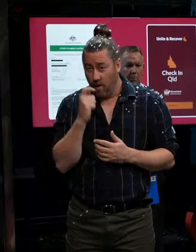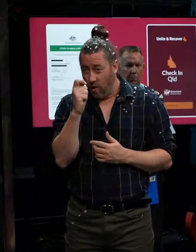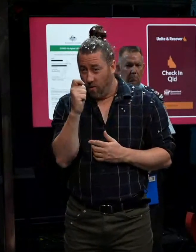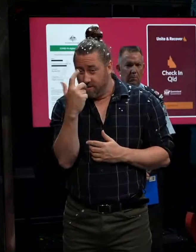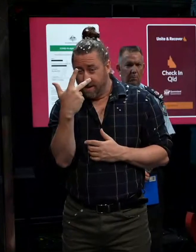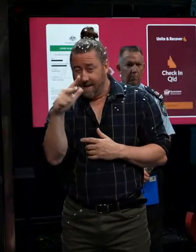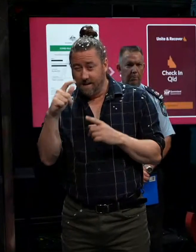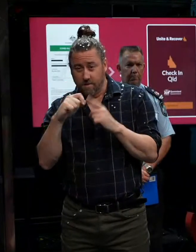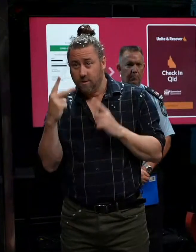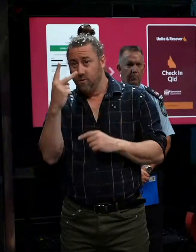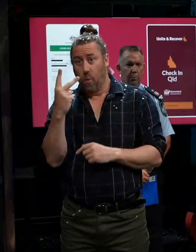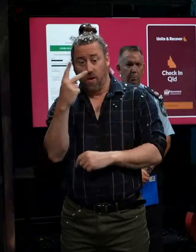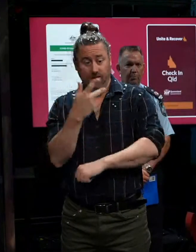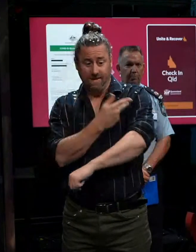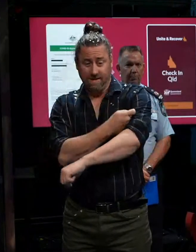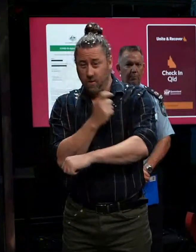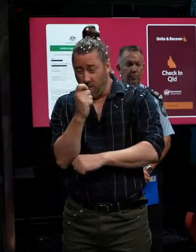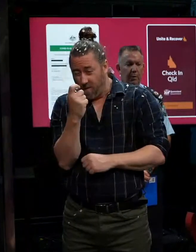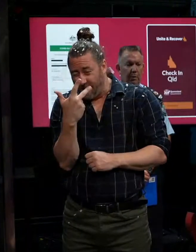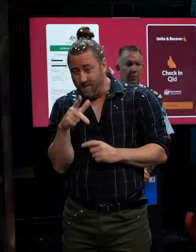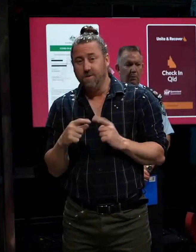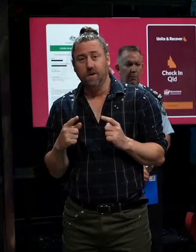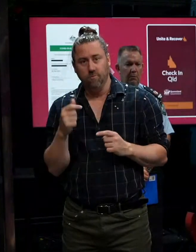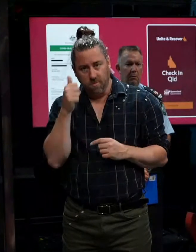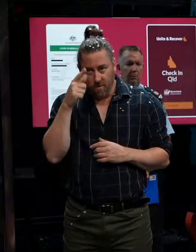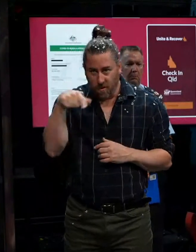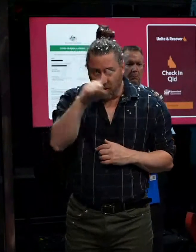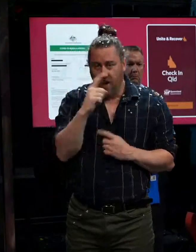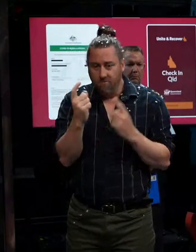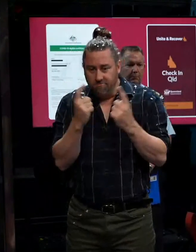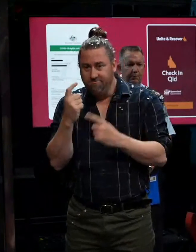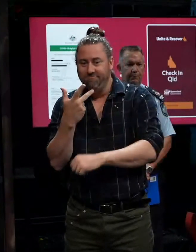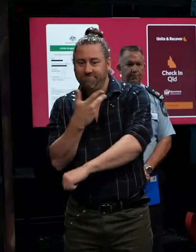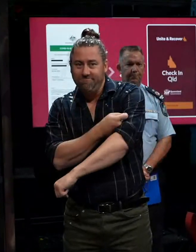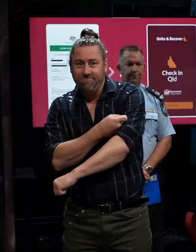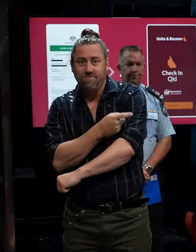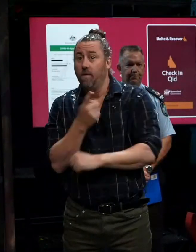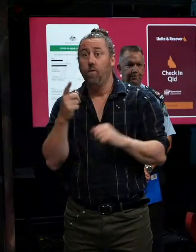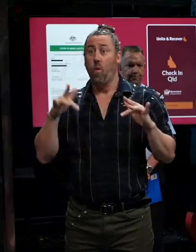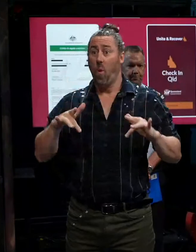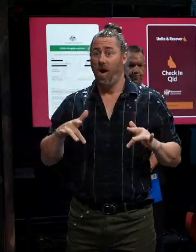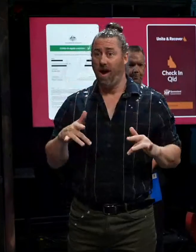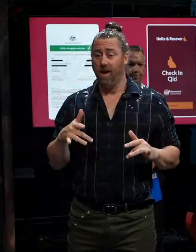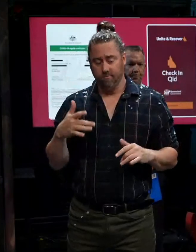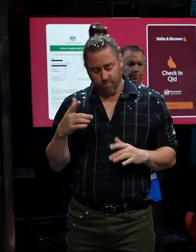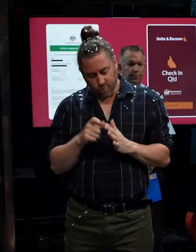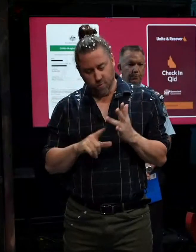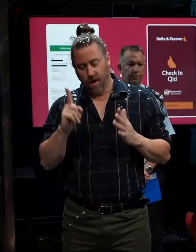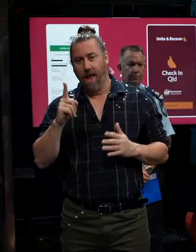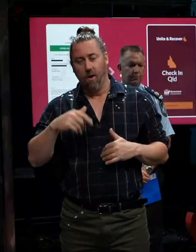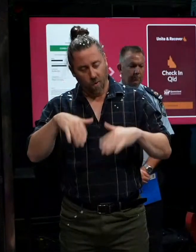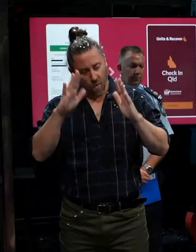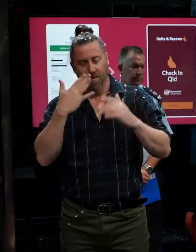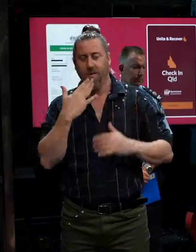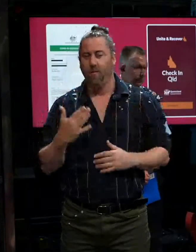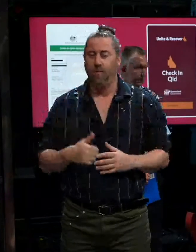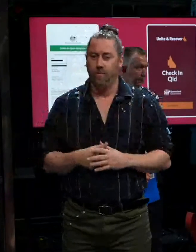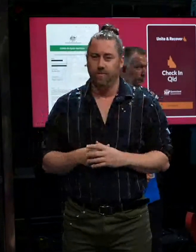the only way we'll get to 80% is if people come forward and get vaccinated. So if you haven't been, come forward, get vaccinated. Thank you.